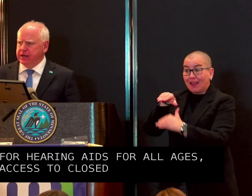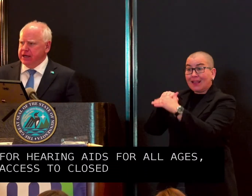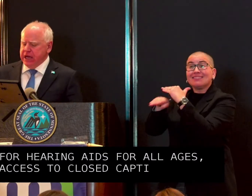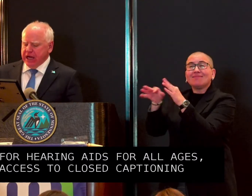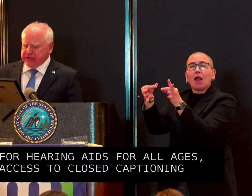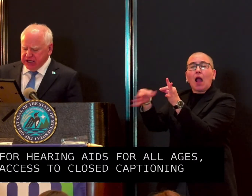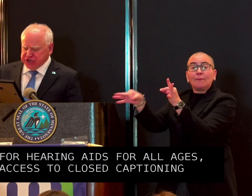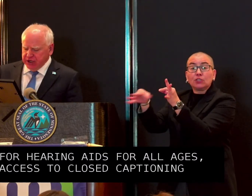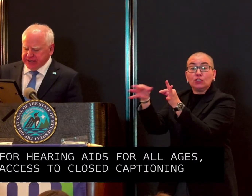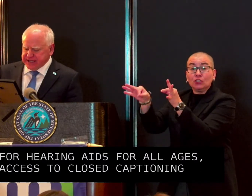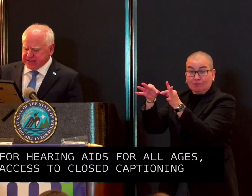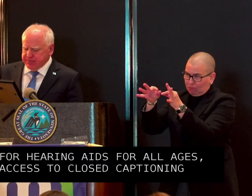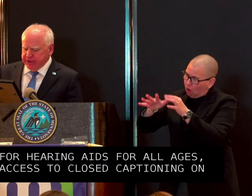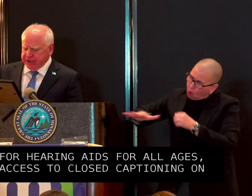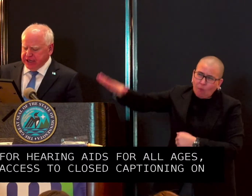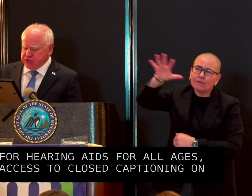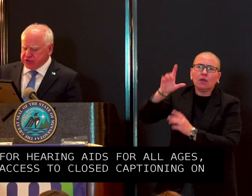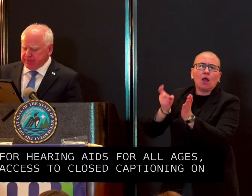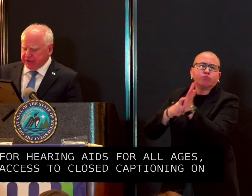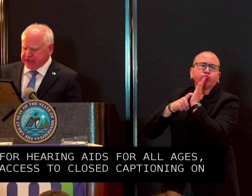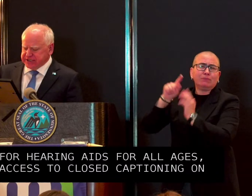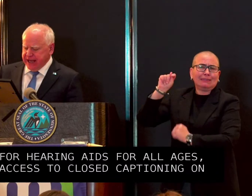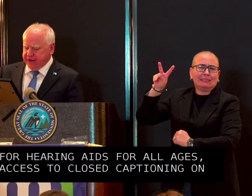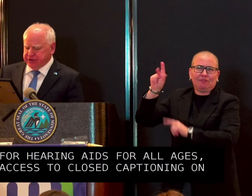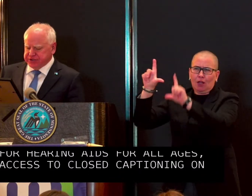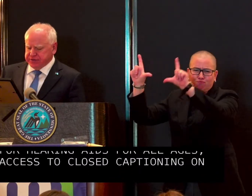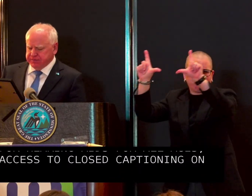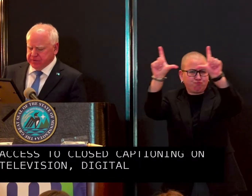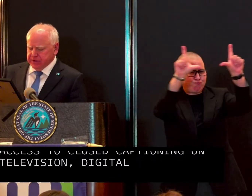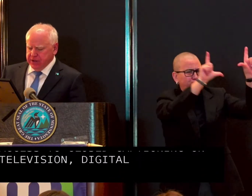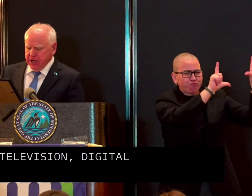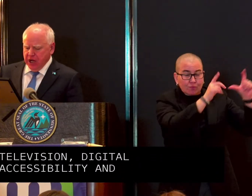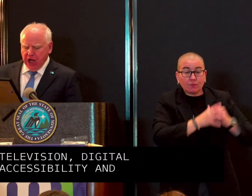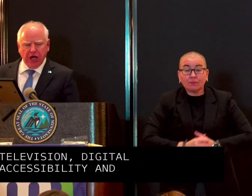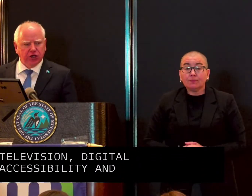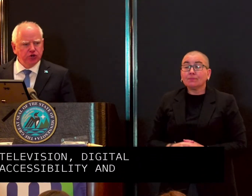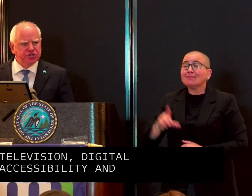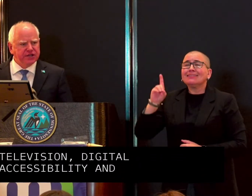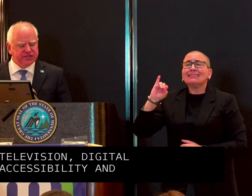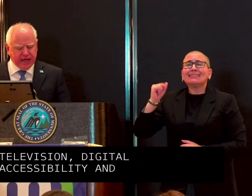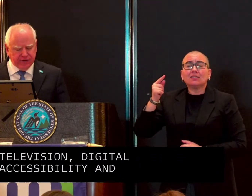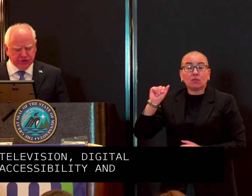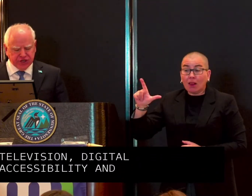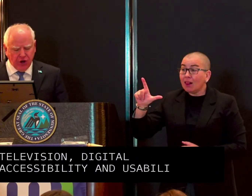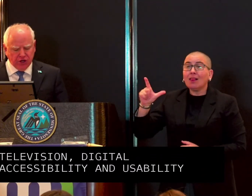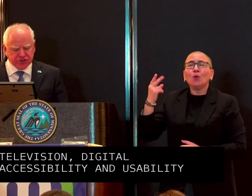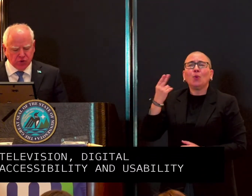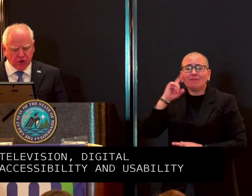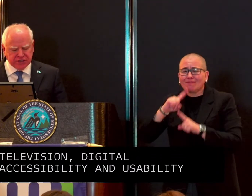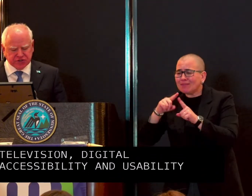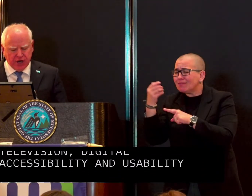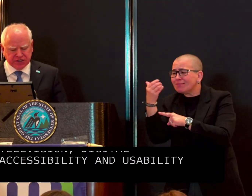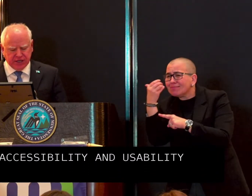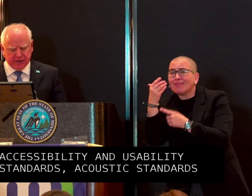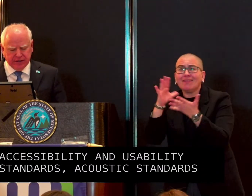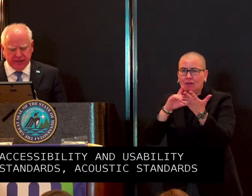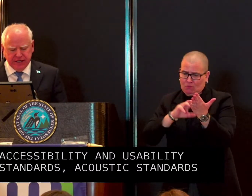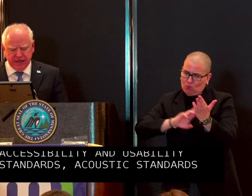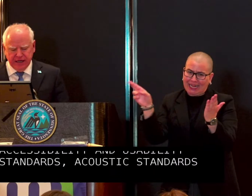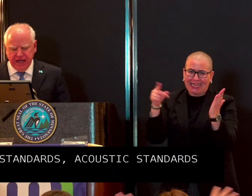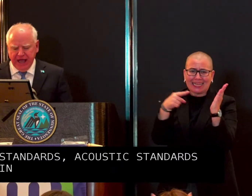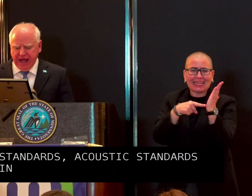television, digital accessibility and usability standards, acoustic standards in all school